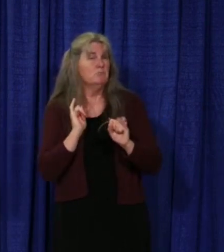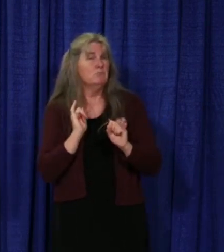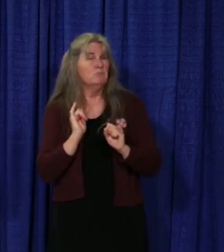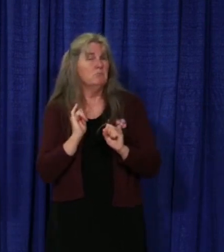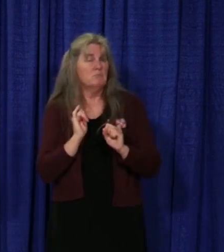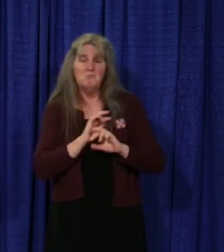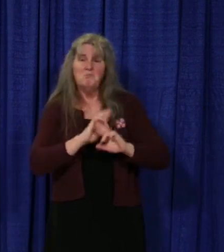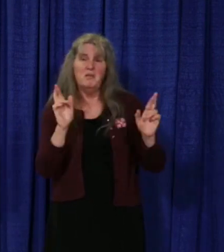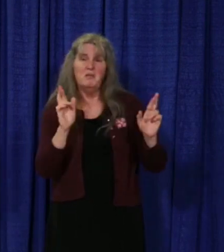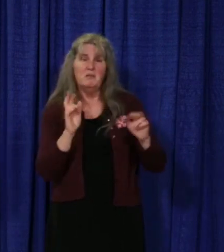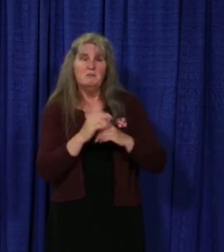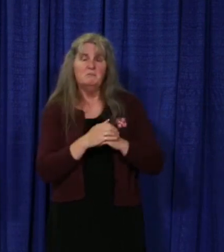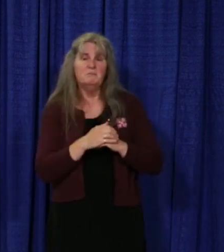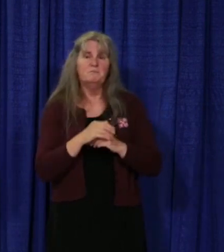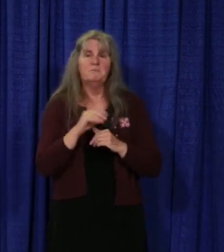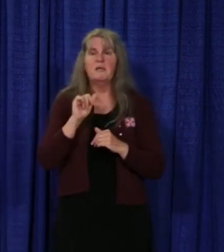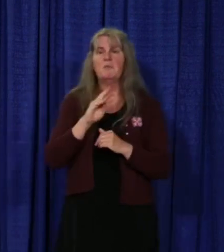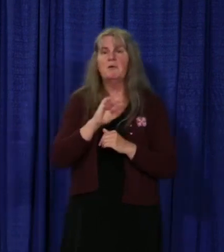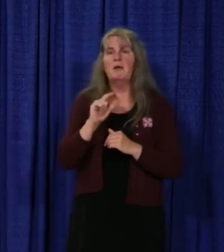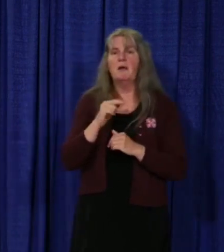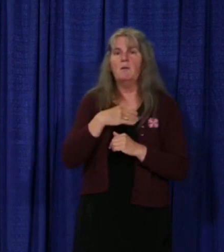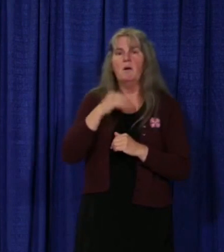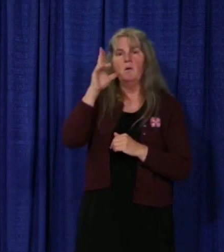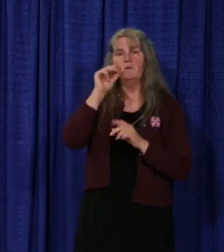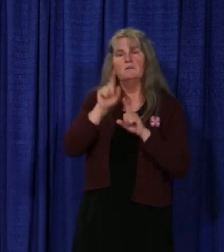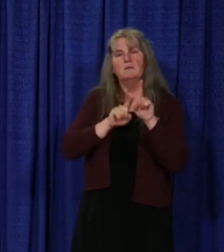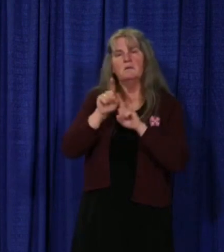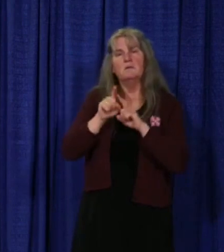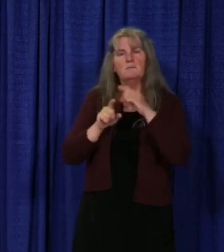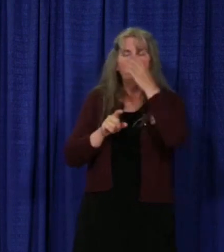Thank you. We'll move now to Gabrielle from Whitehorse Star.